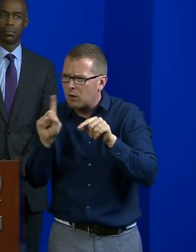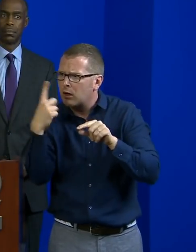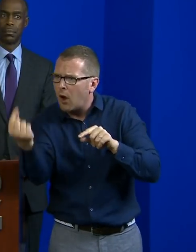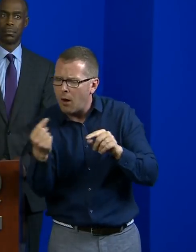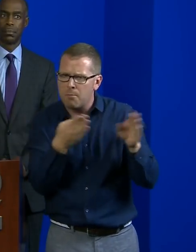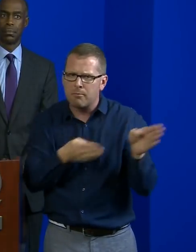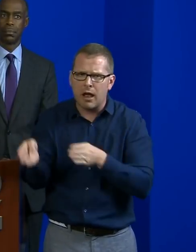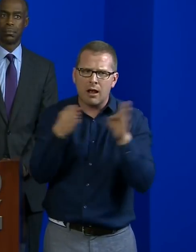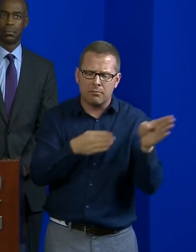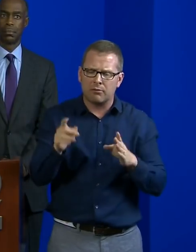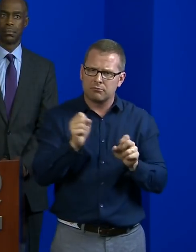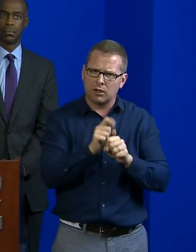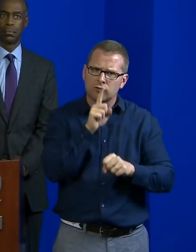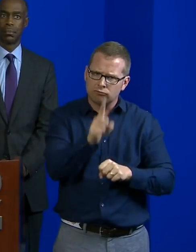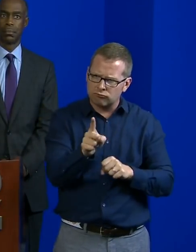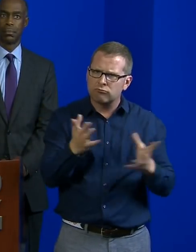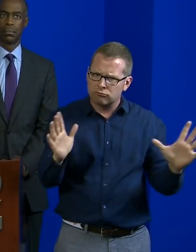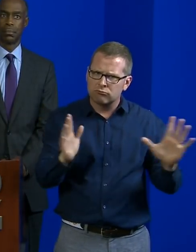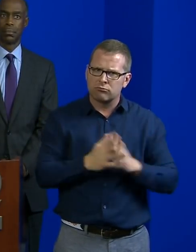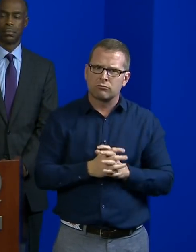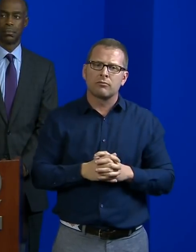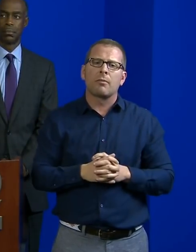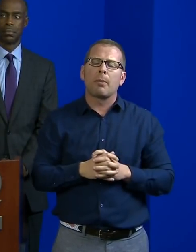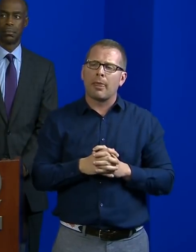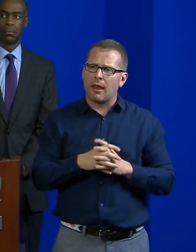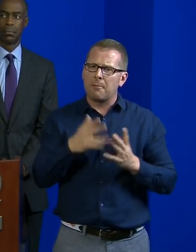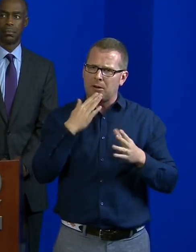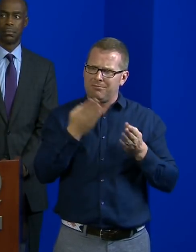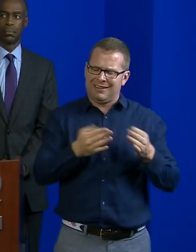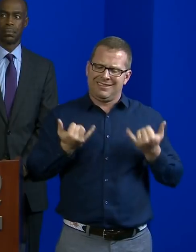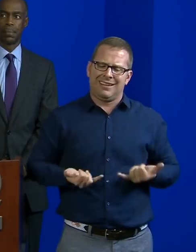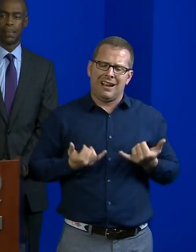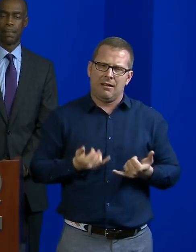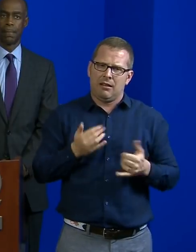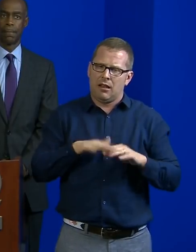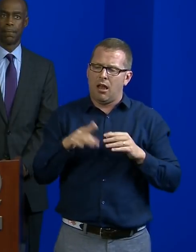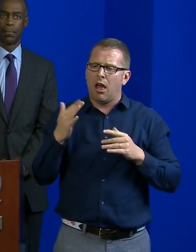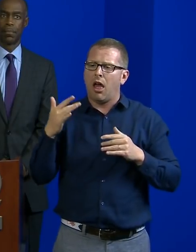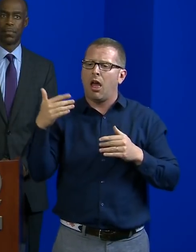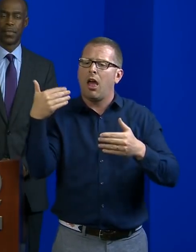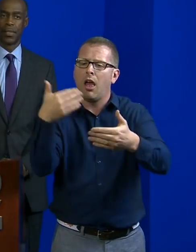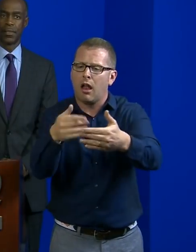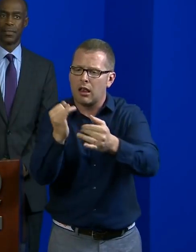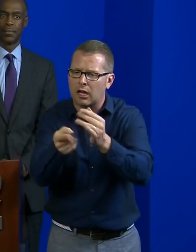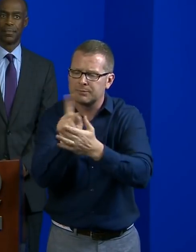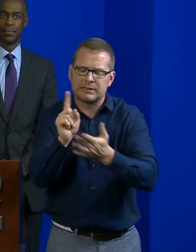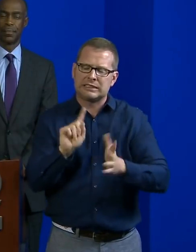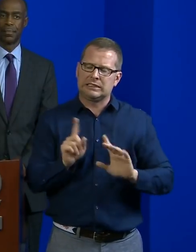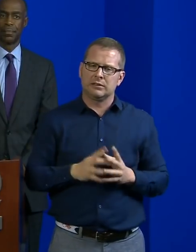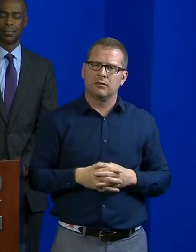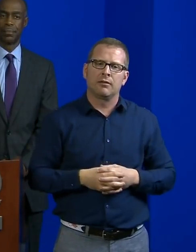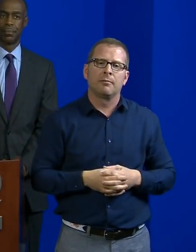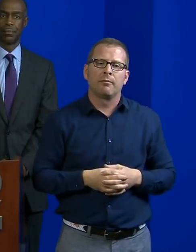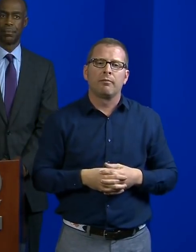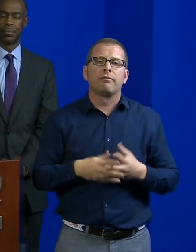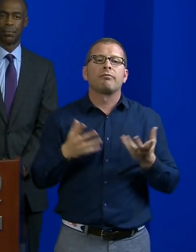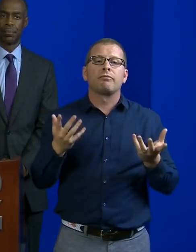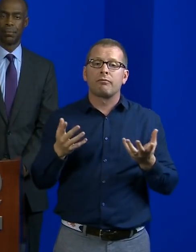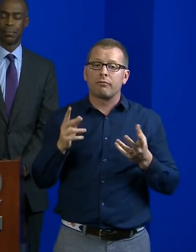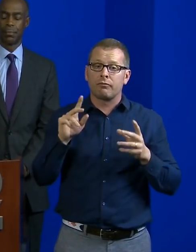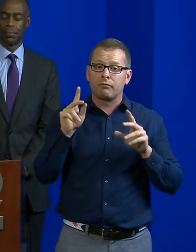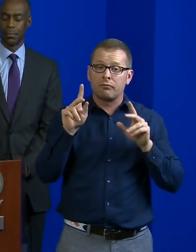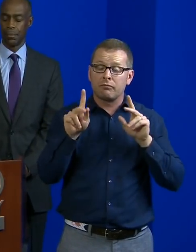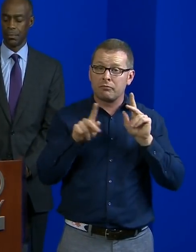plan. The last thing I want to say is that people ask me all the time, should I evacuate? What will happen if I